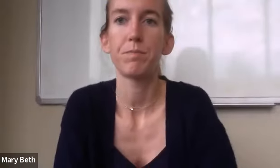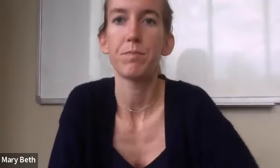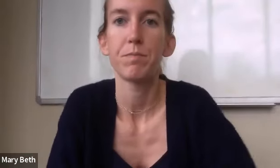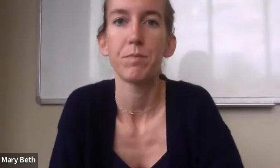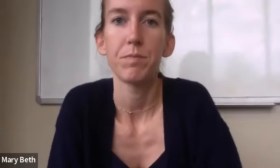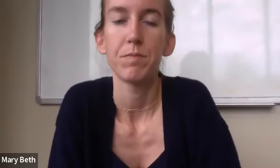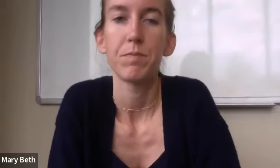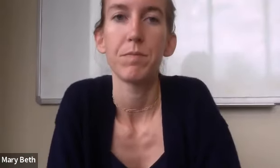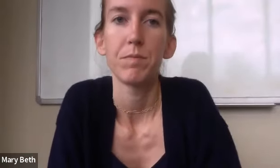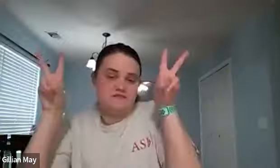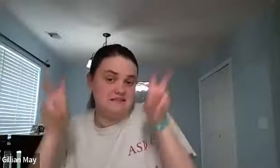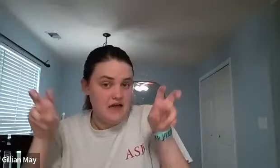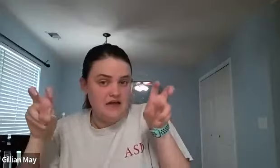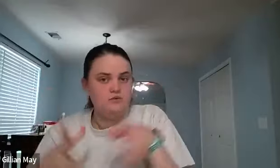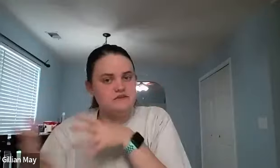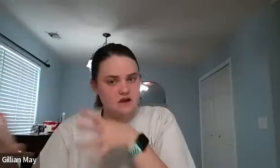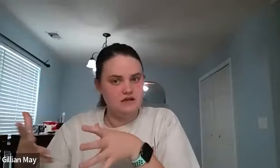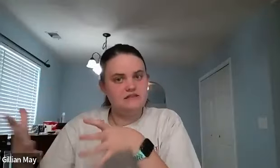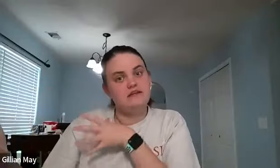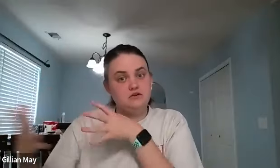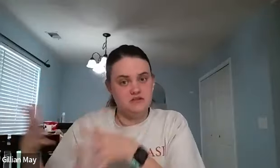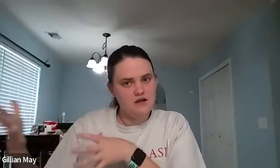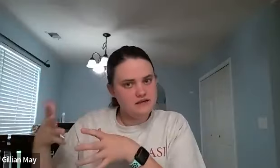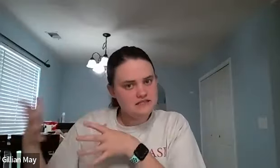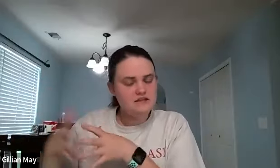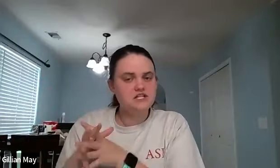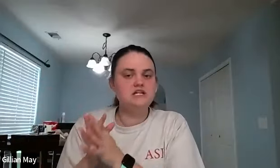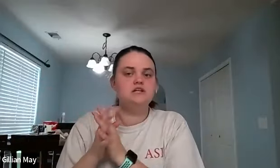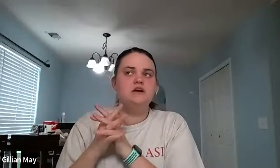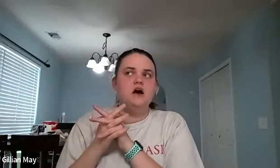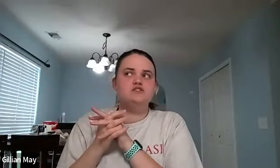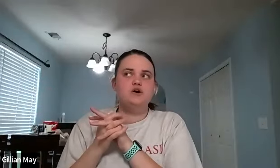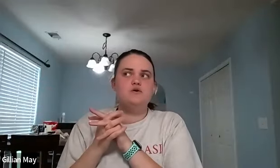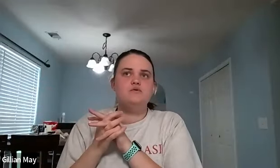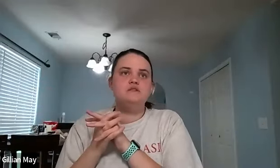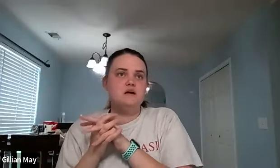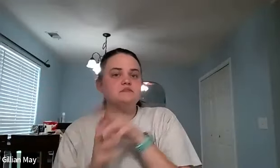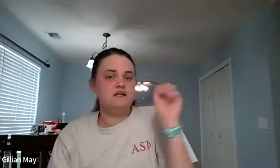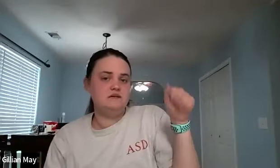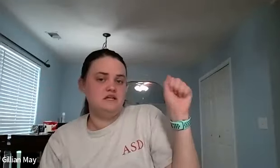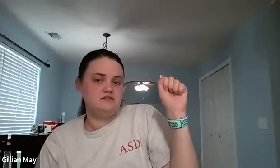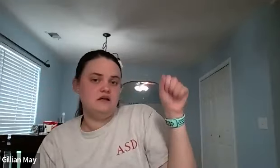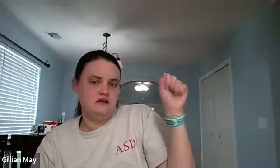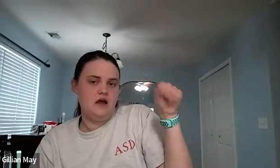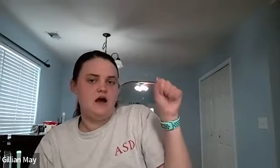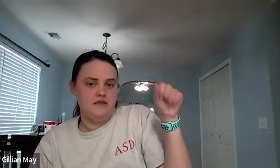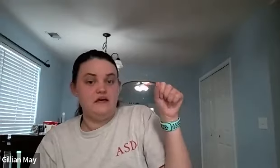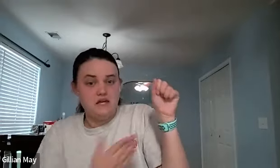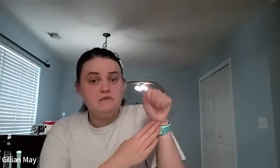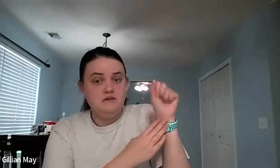their own sort of form of slang with signs, and like their dialect slightly change. So some signs they may do like yeah, like that can mean for